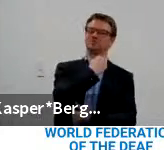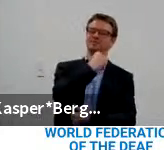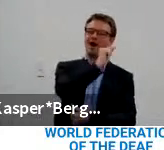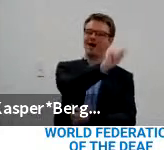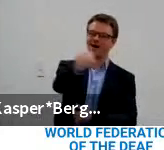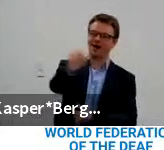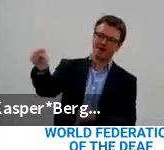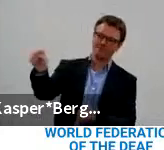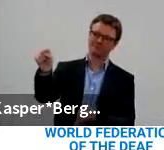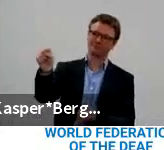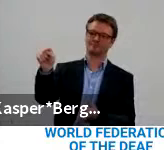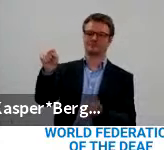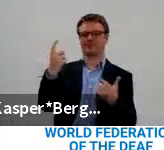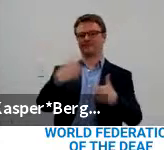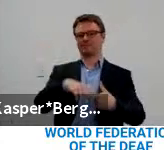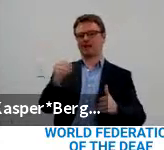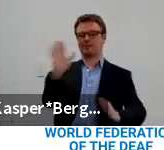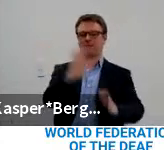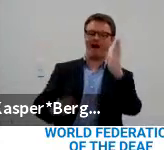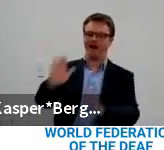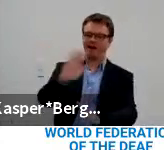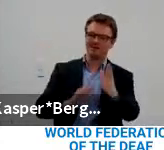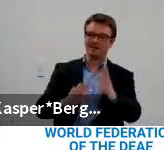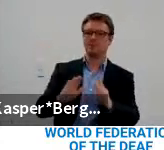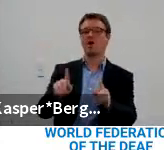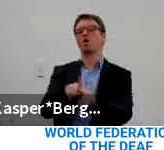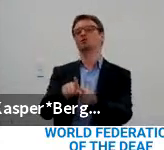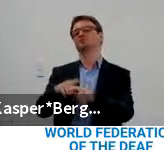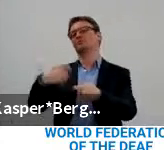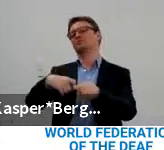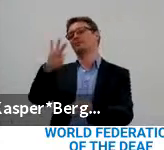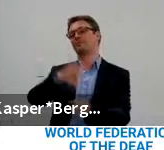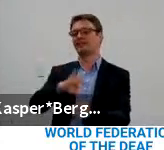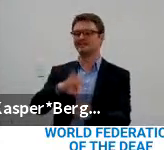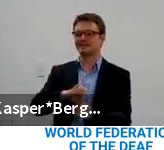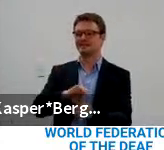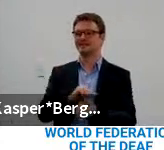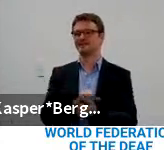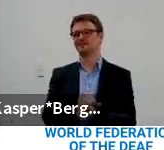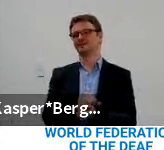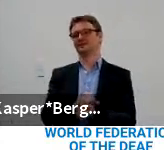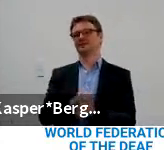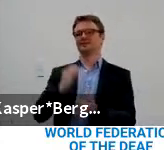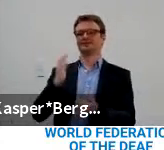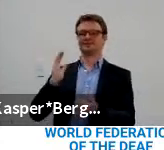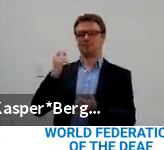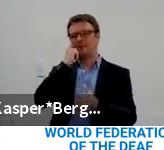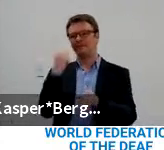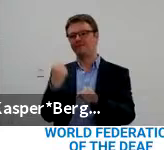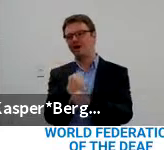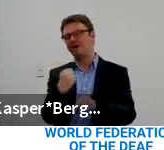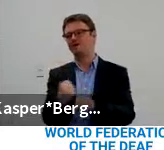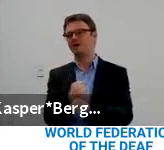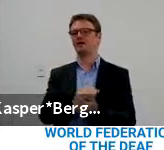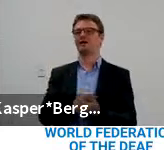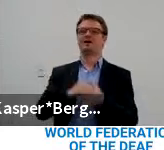sign language, both of course, in the hospitals, in the clinics with